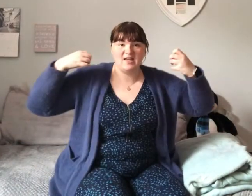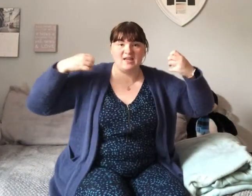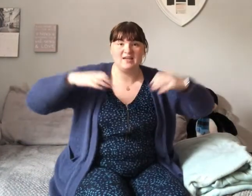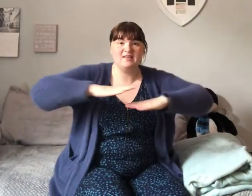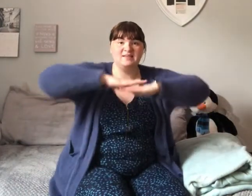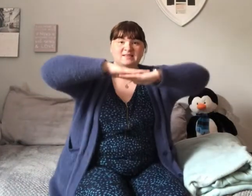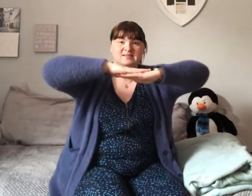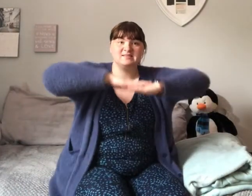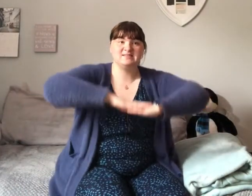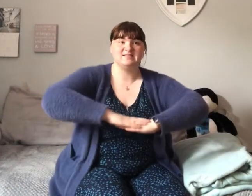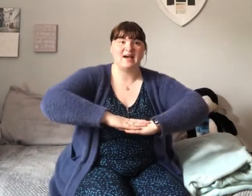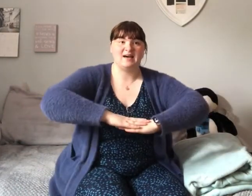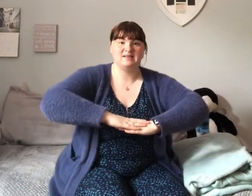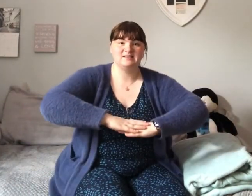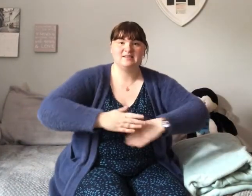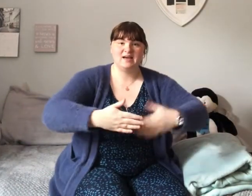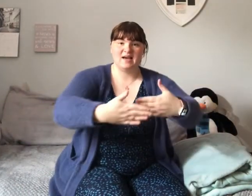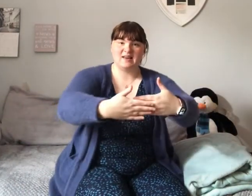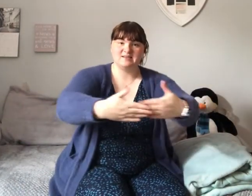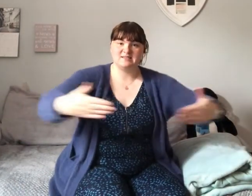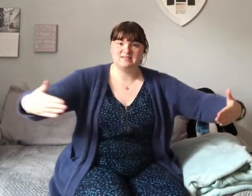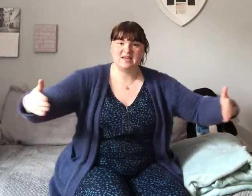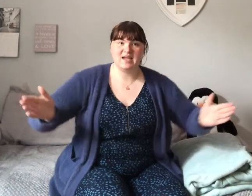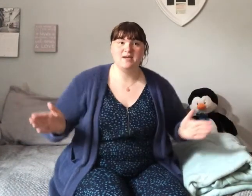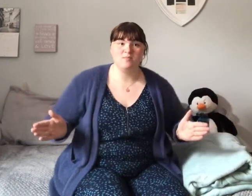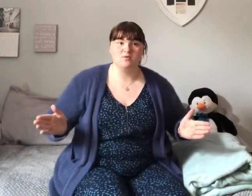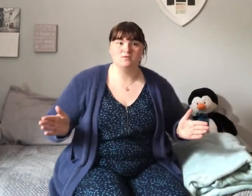tiger sat at the table.